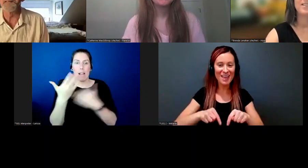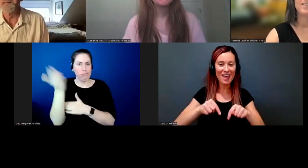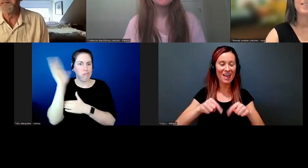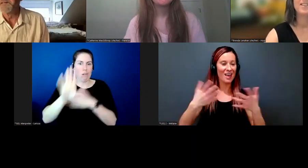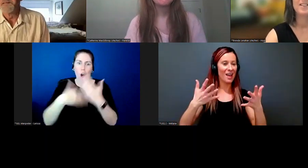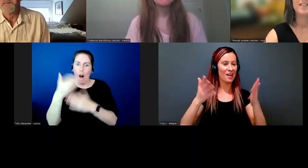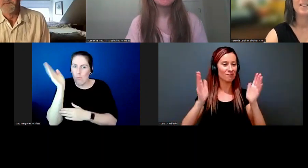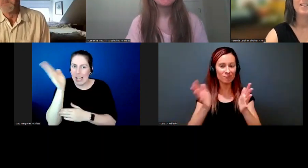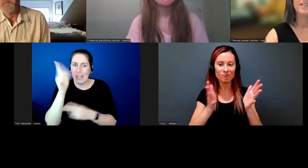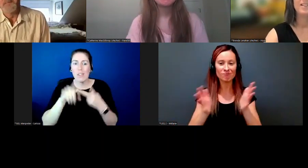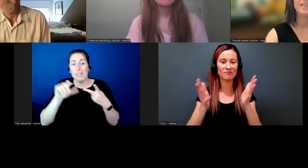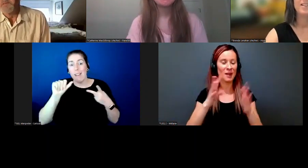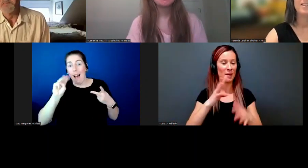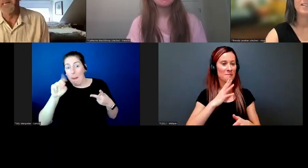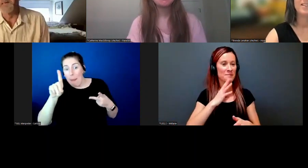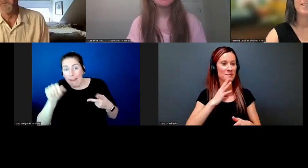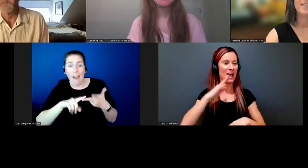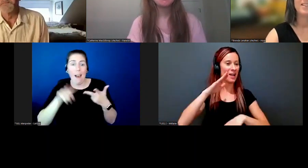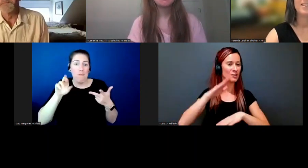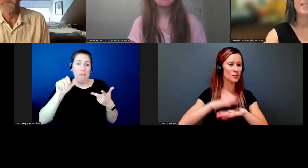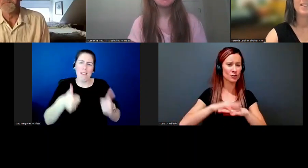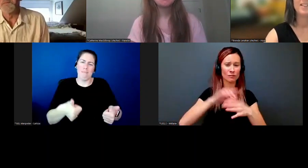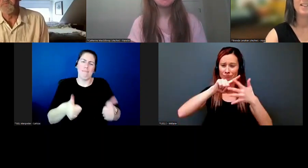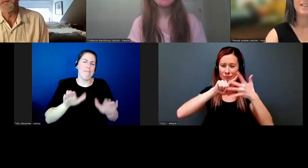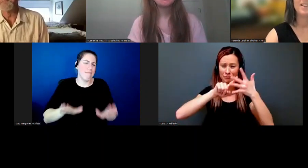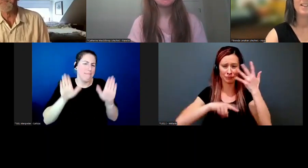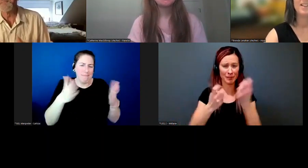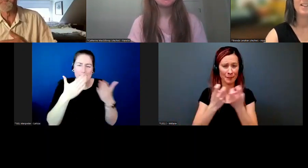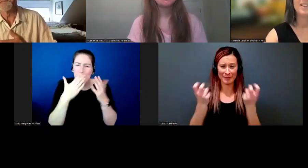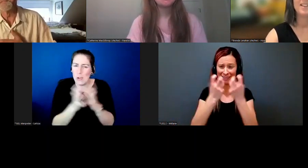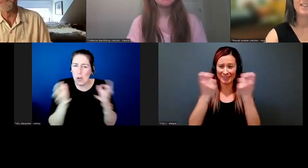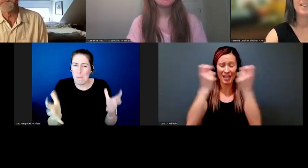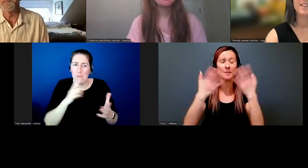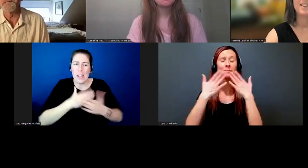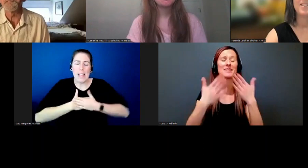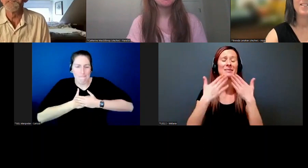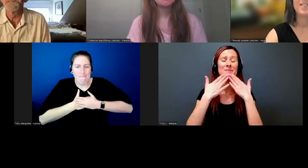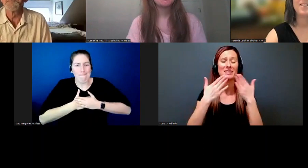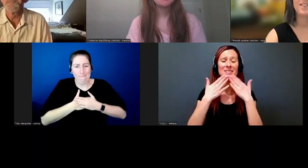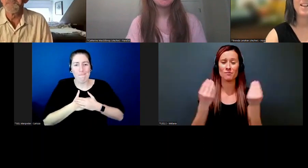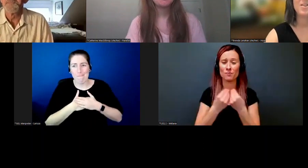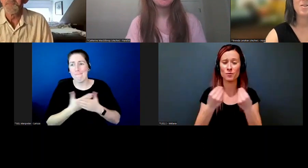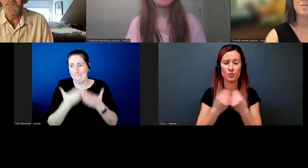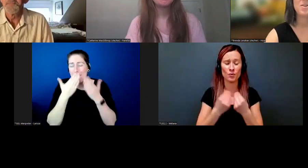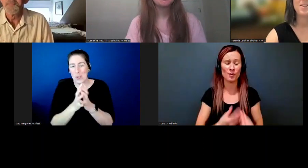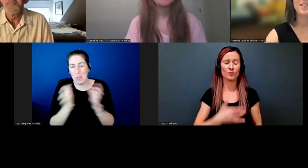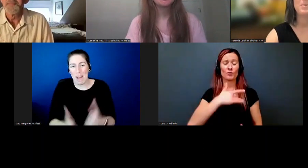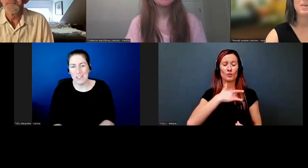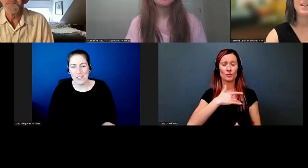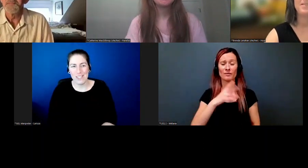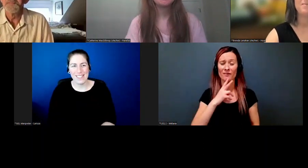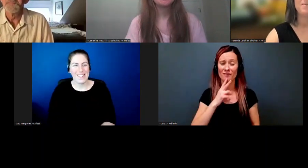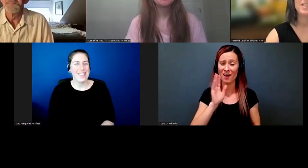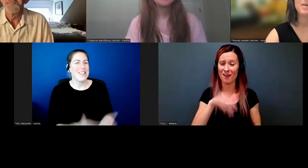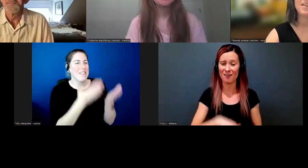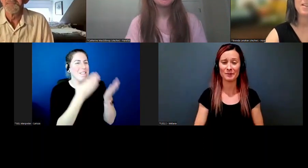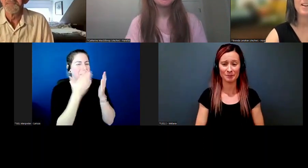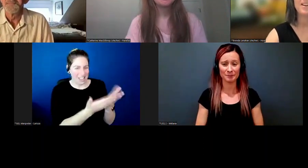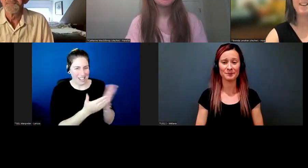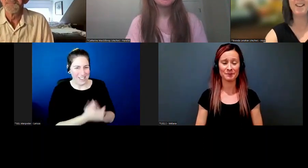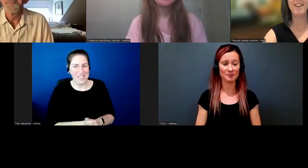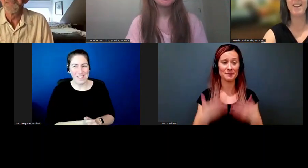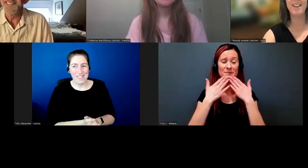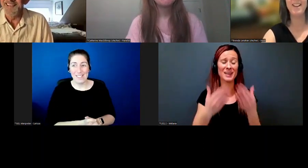Amanda, unbelievable. Thank you from the bottom, of our hearts. Oh, thank you, Herbert. It's been a